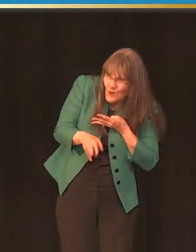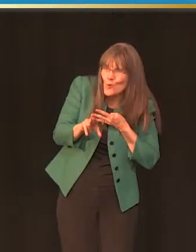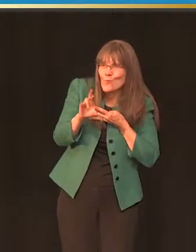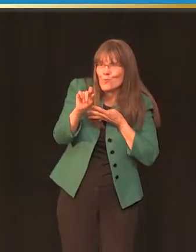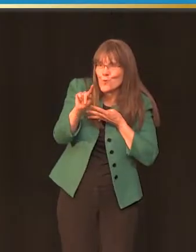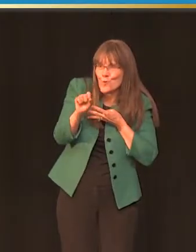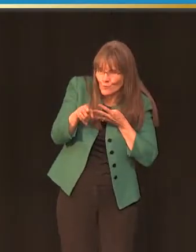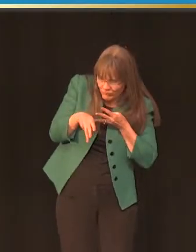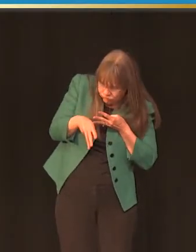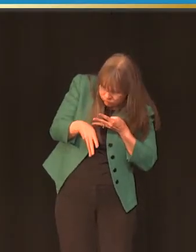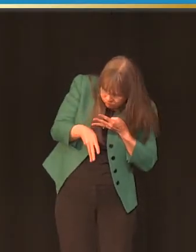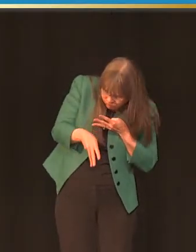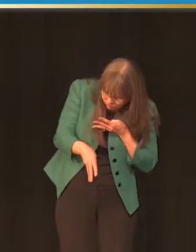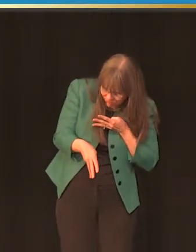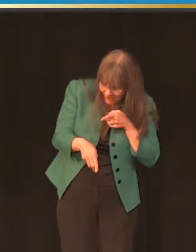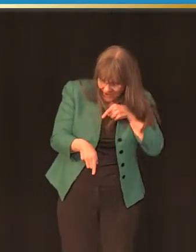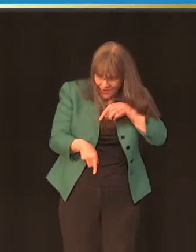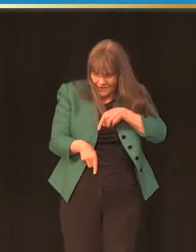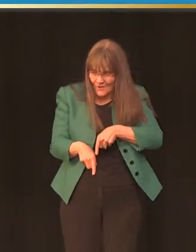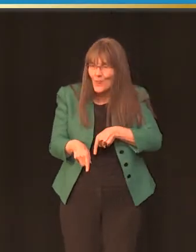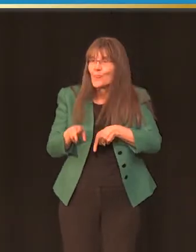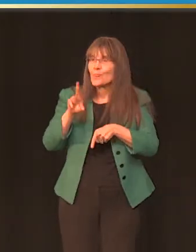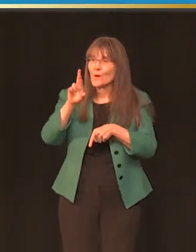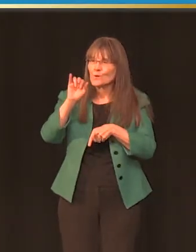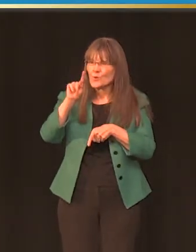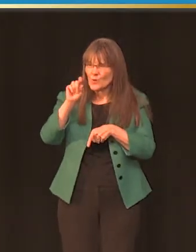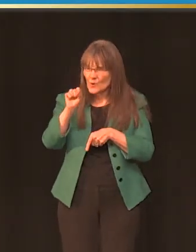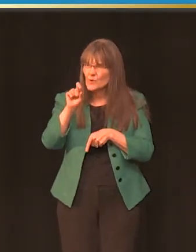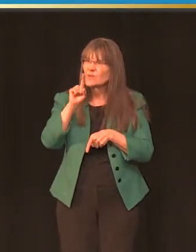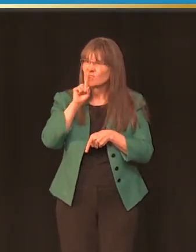has incredibly deep roots.